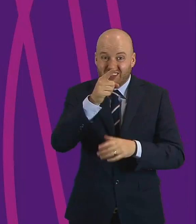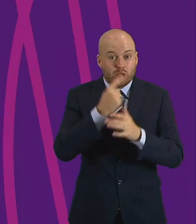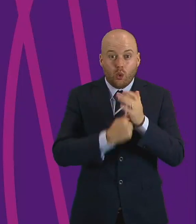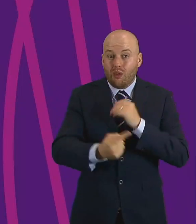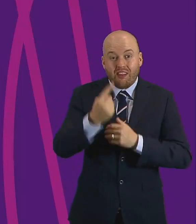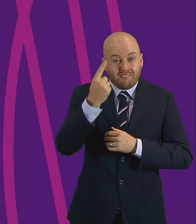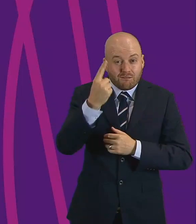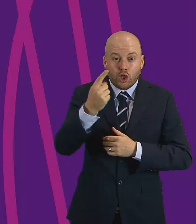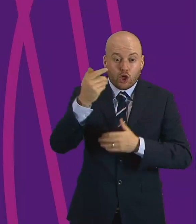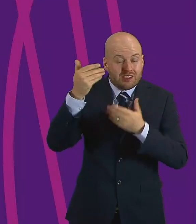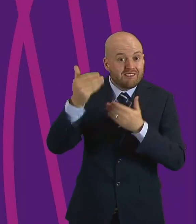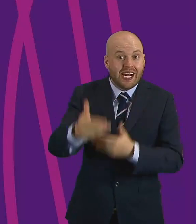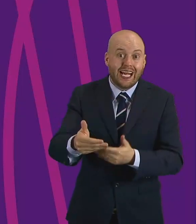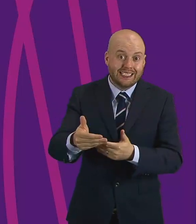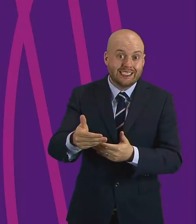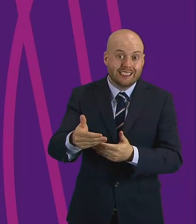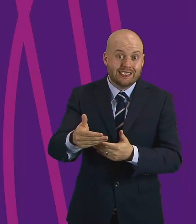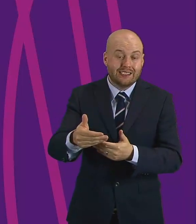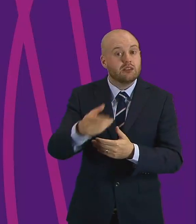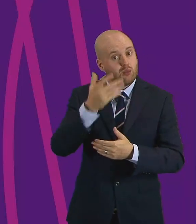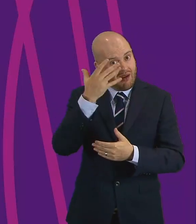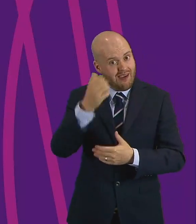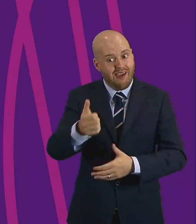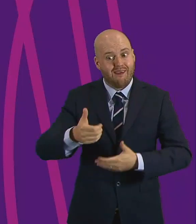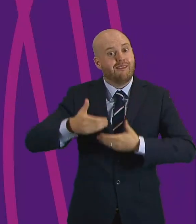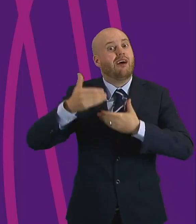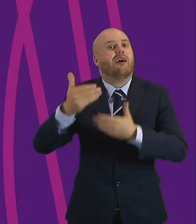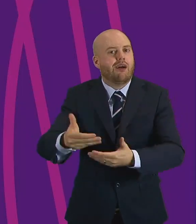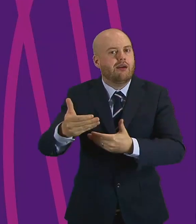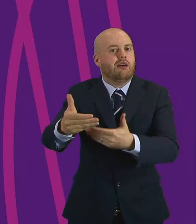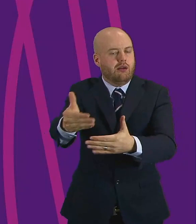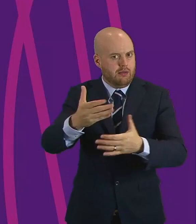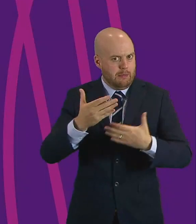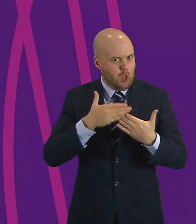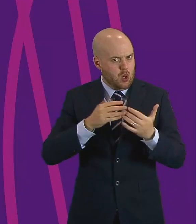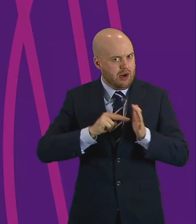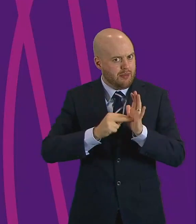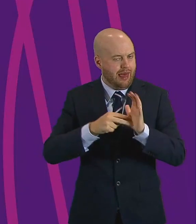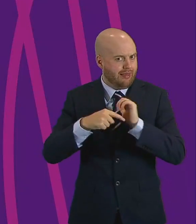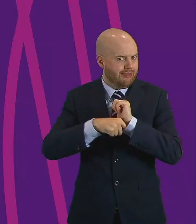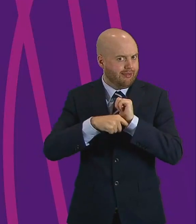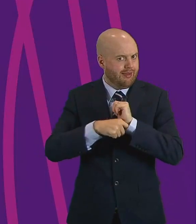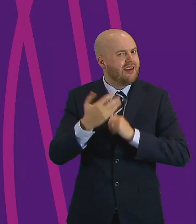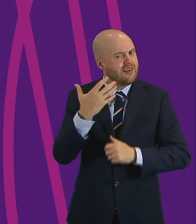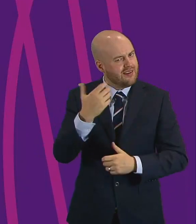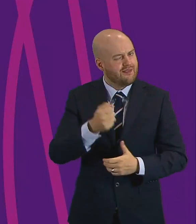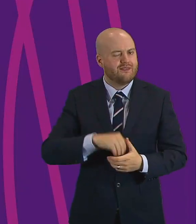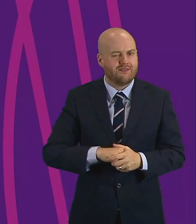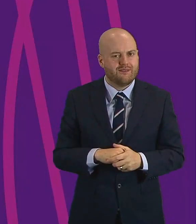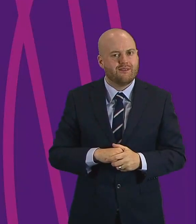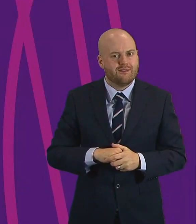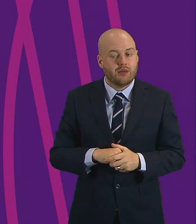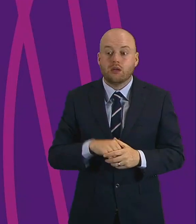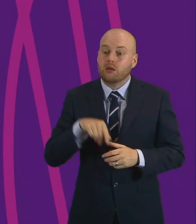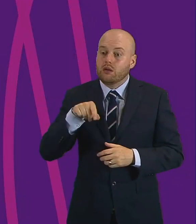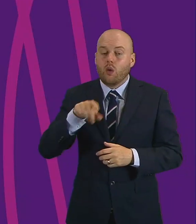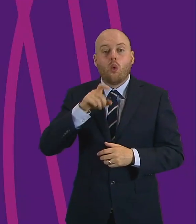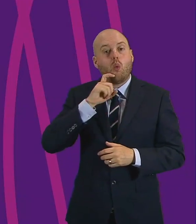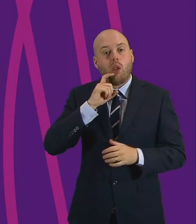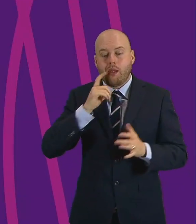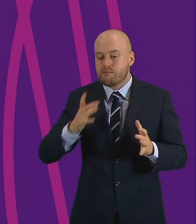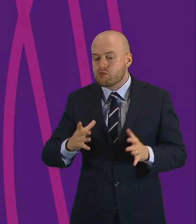economic response. Larger programmes will follow as we prepare a fuller response to